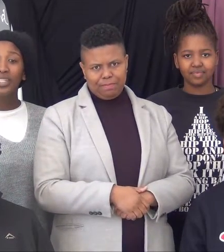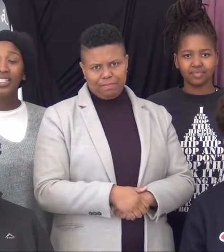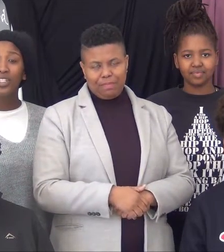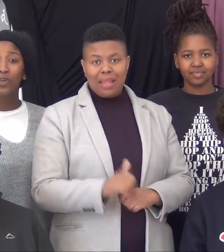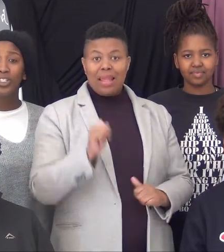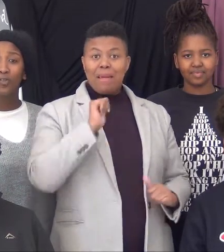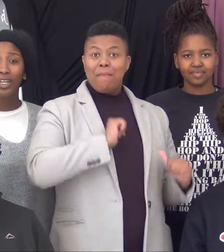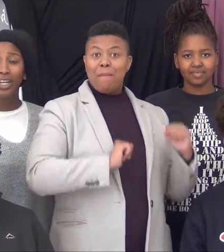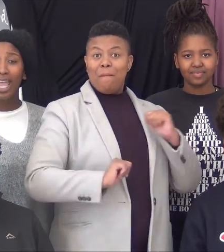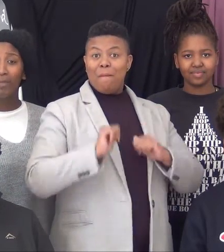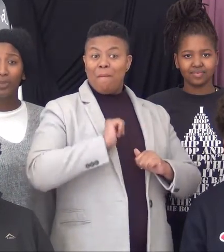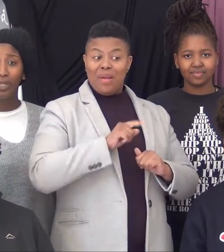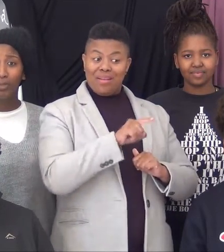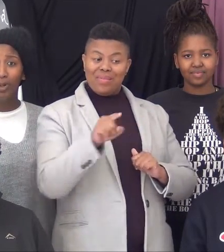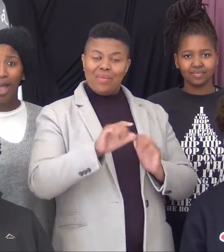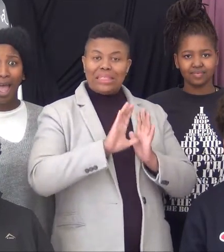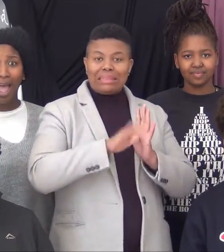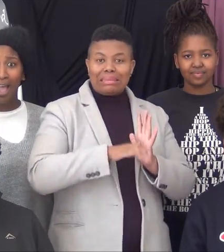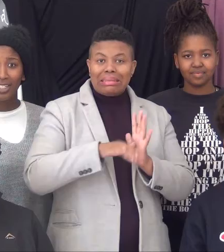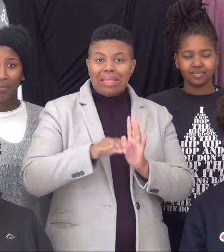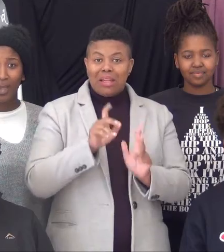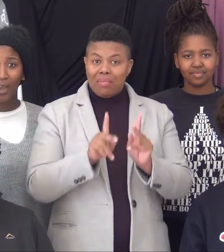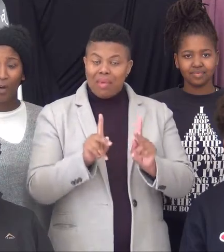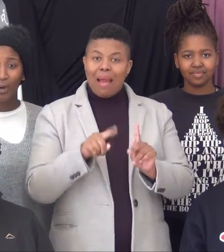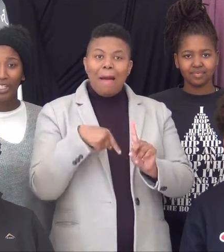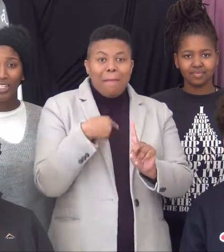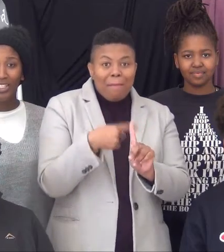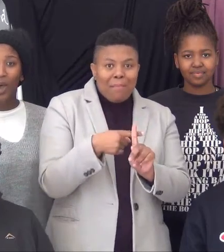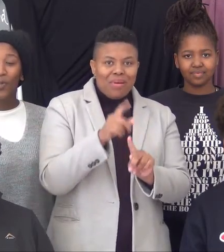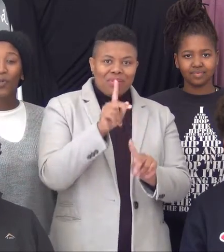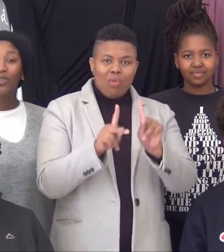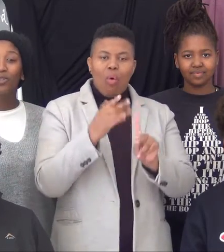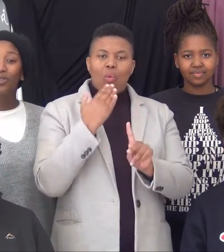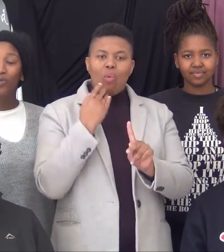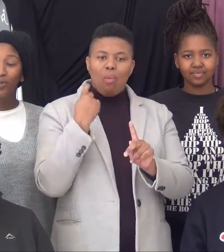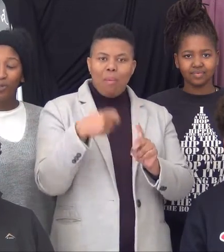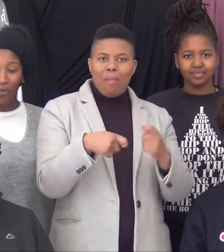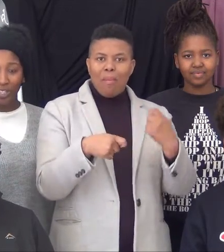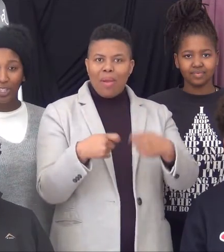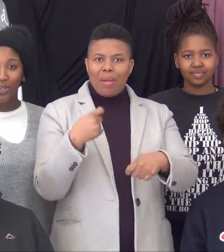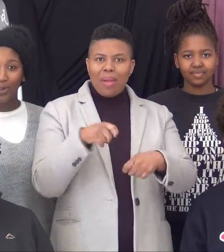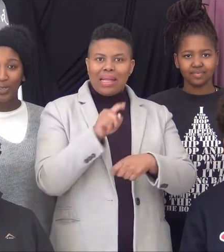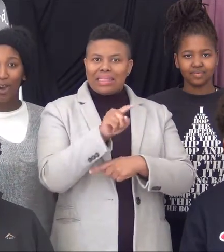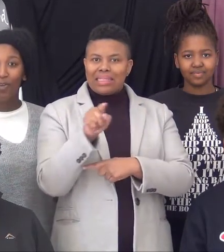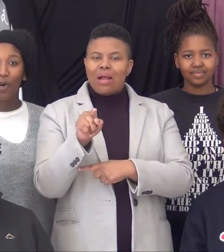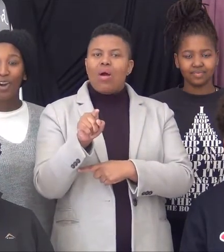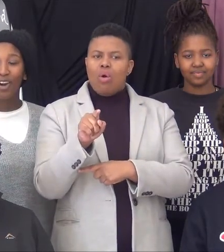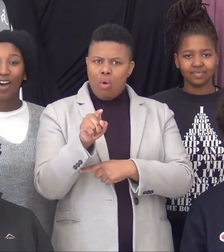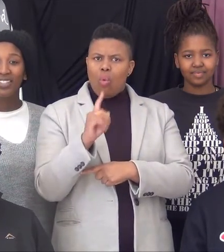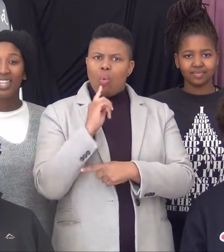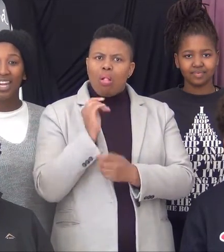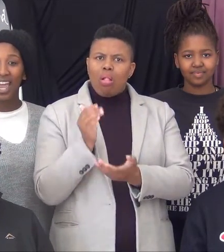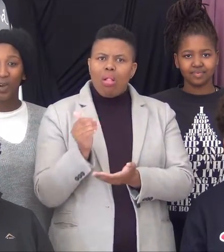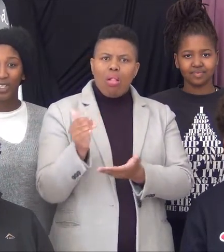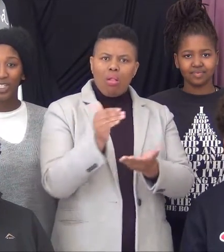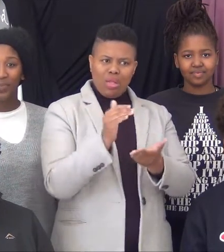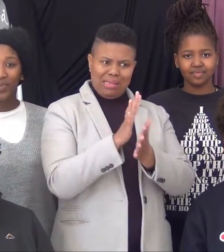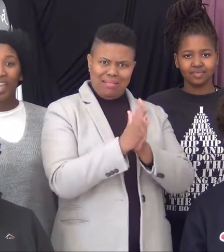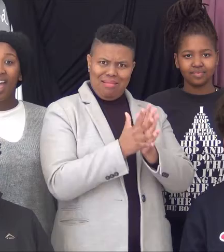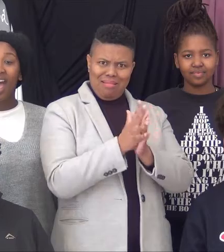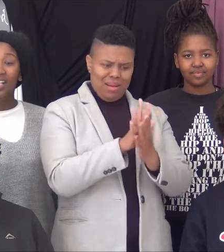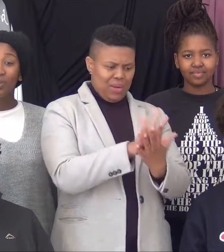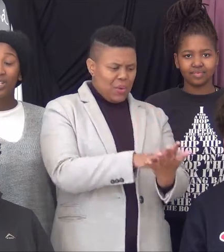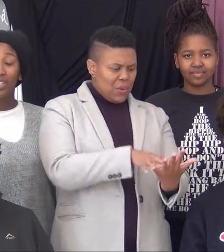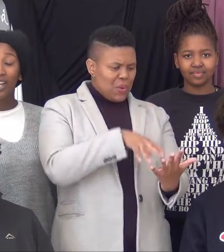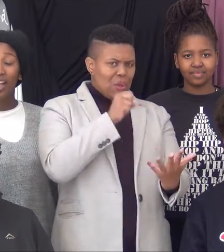Performances for differently abled people and a paying audience will feature the use of choreographed sign language